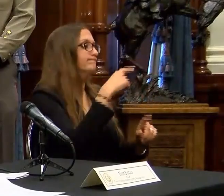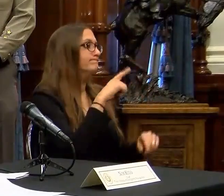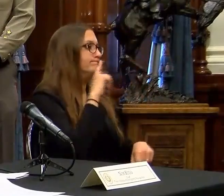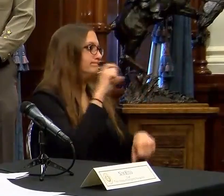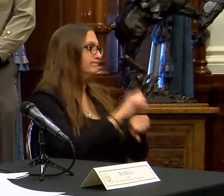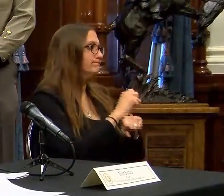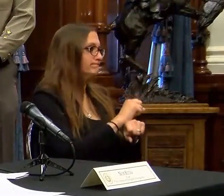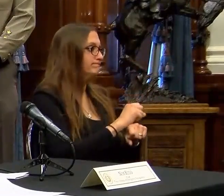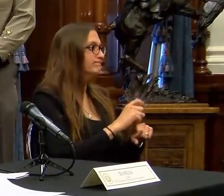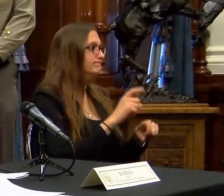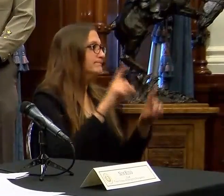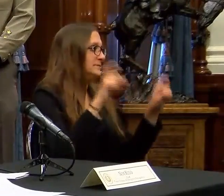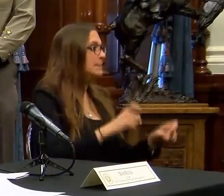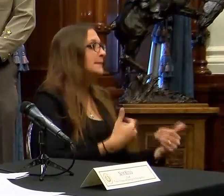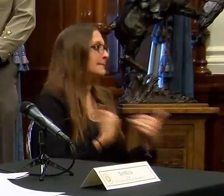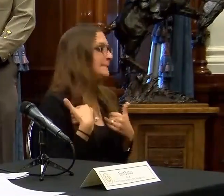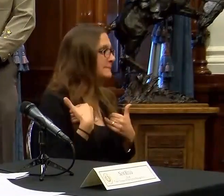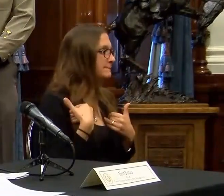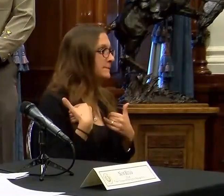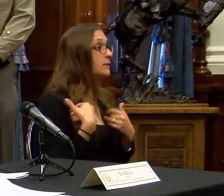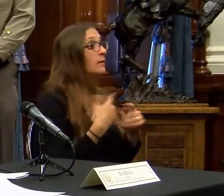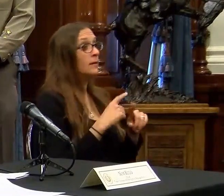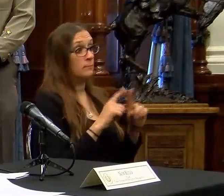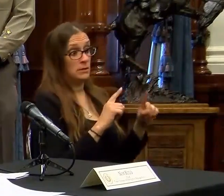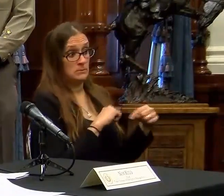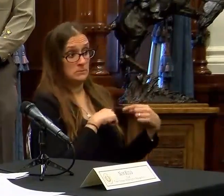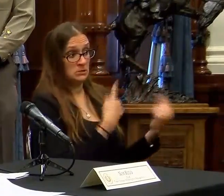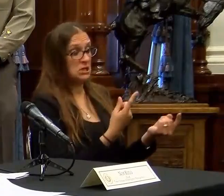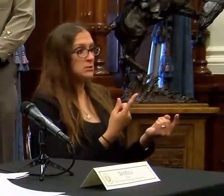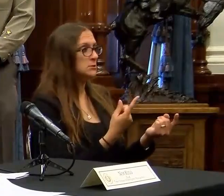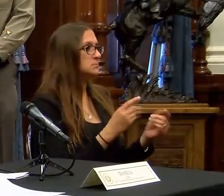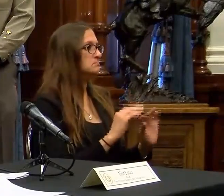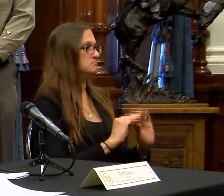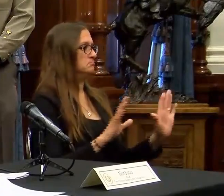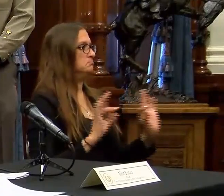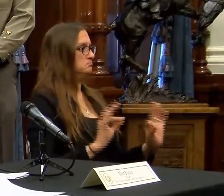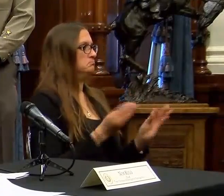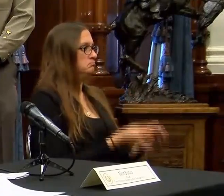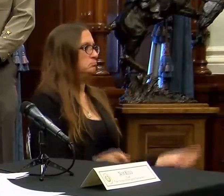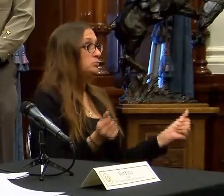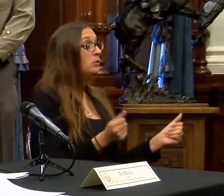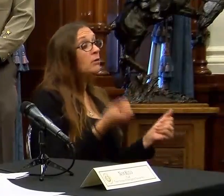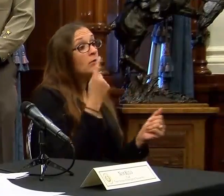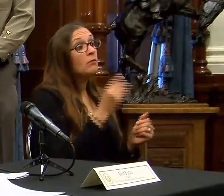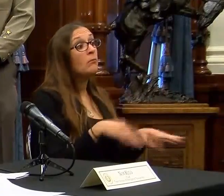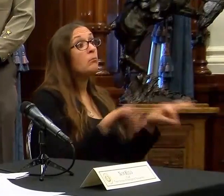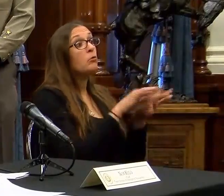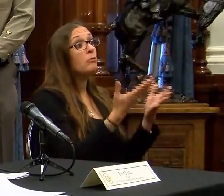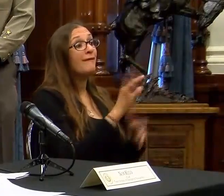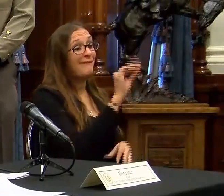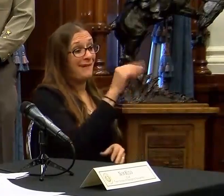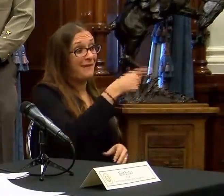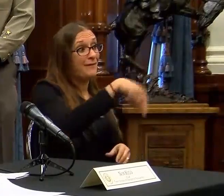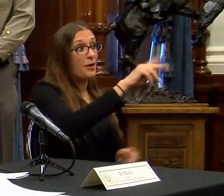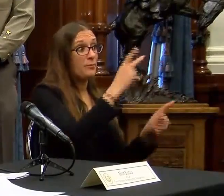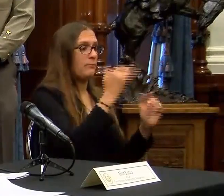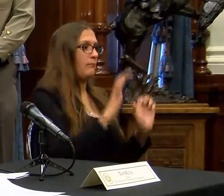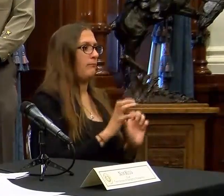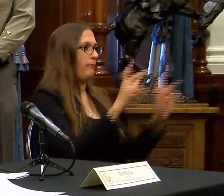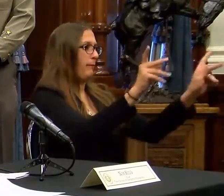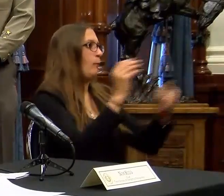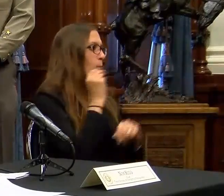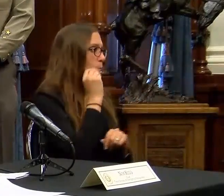positive but has since been cleared. Importantly, all 90 of those people have now returned